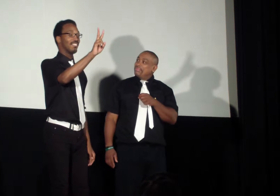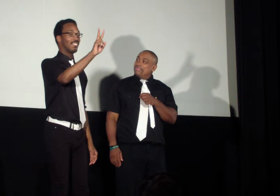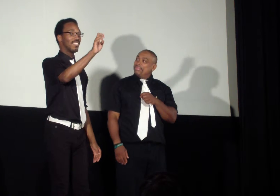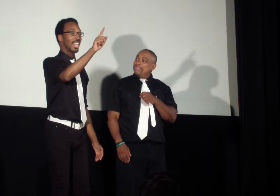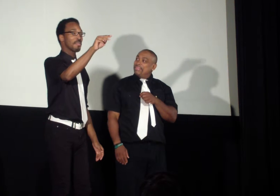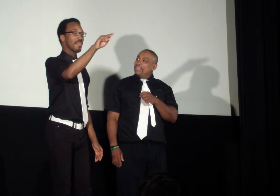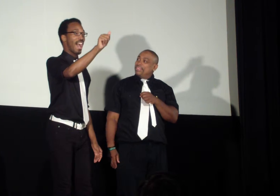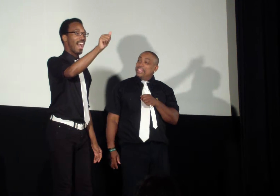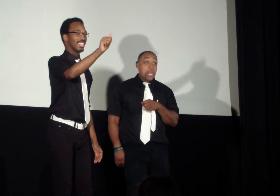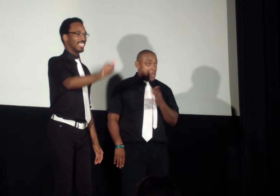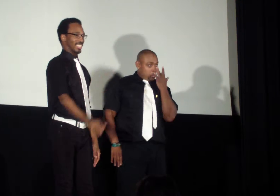And Velma.